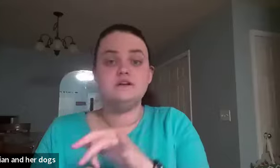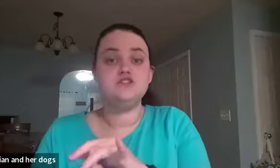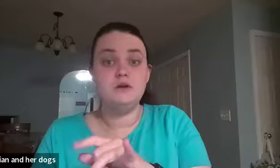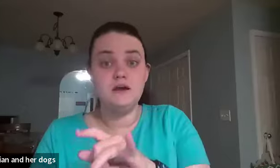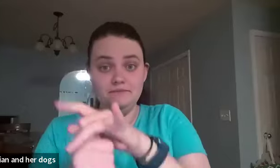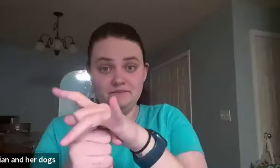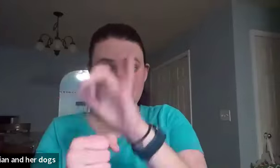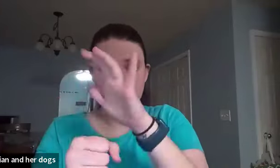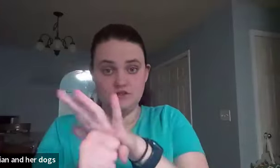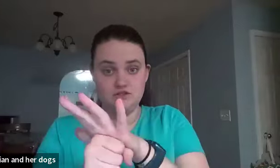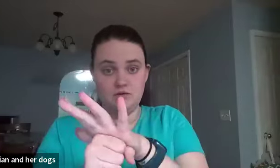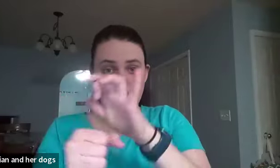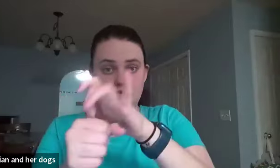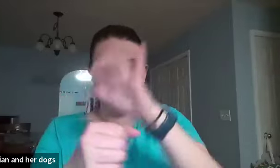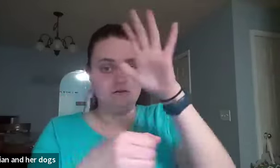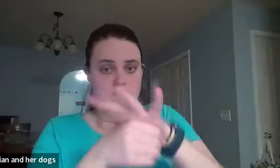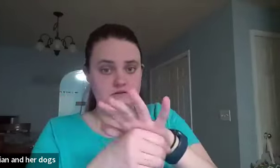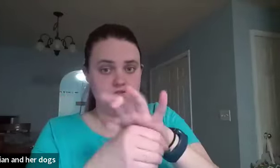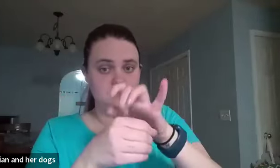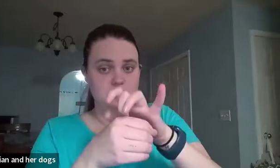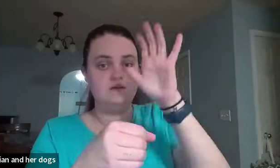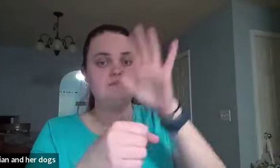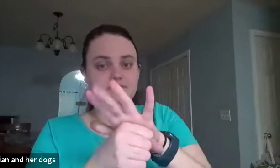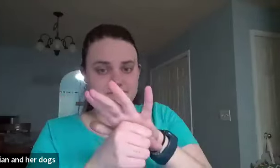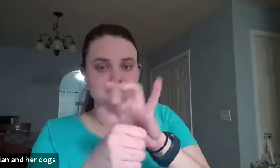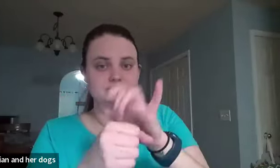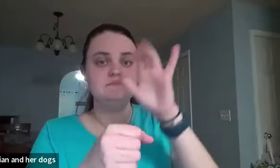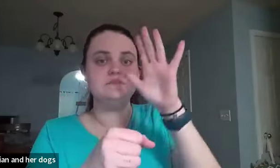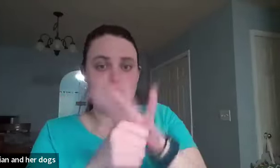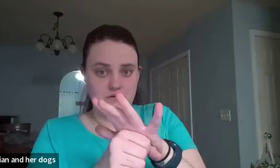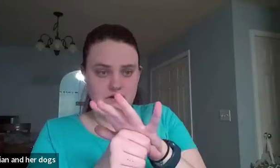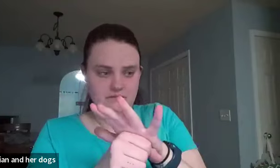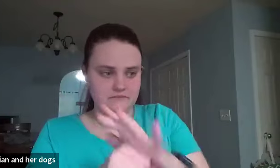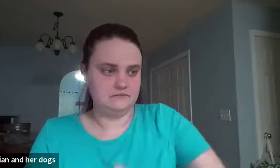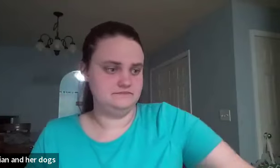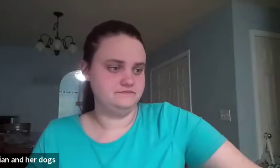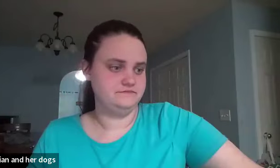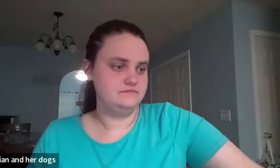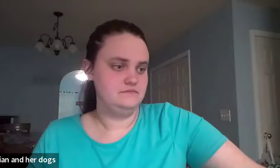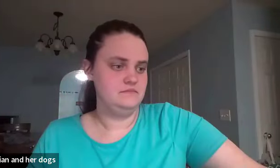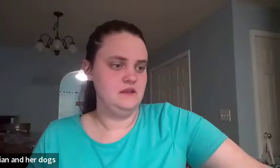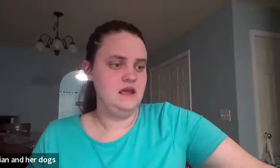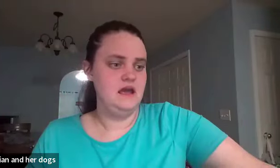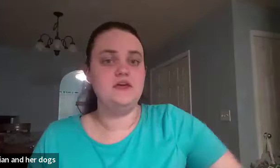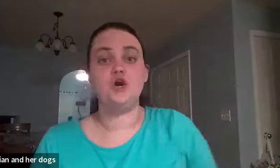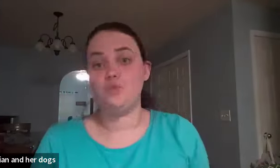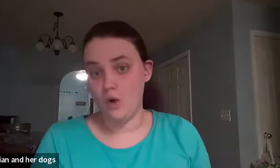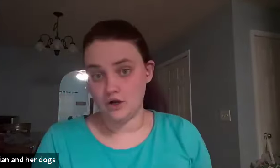Sorry, soda, soda, soda, soda. And then our